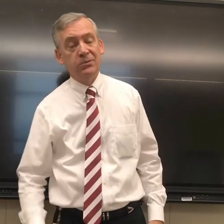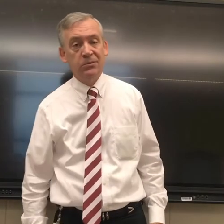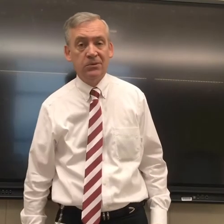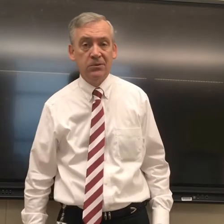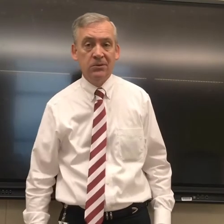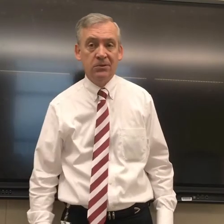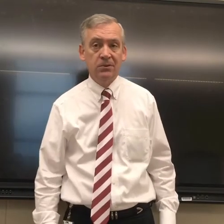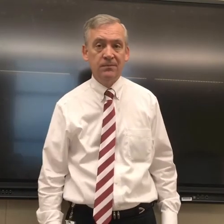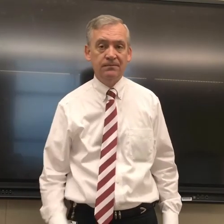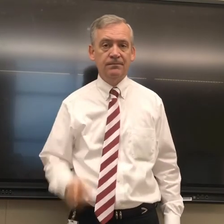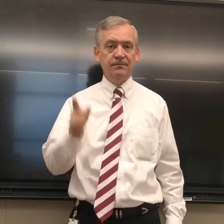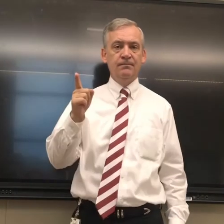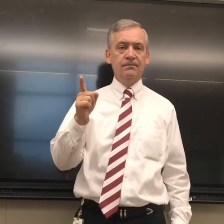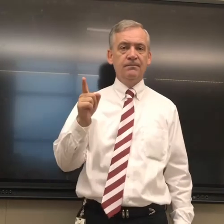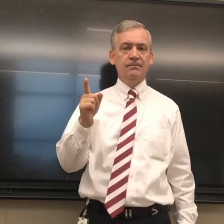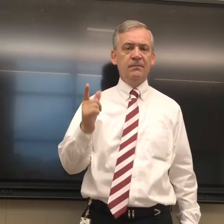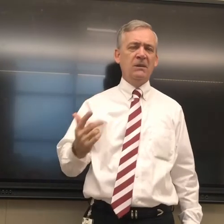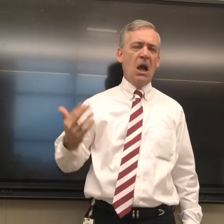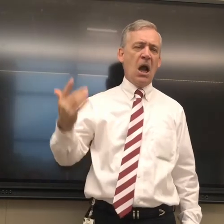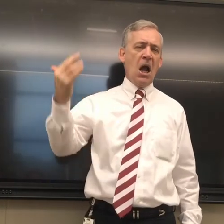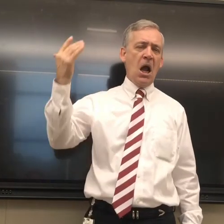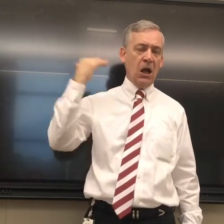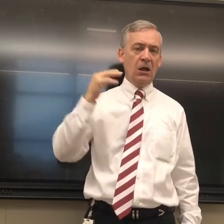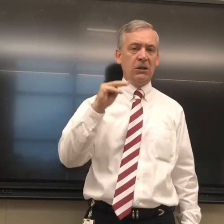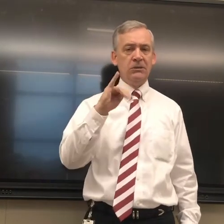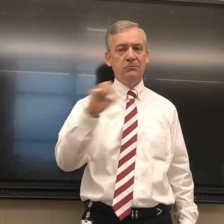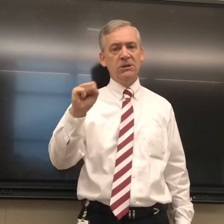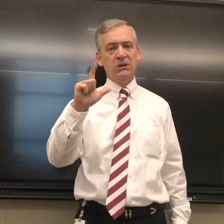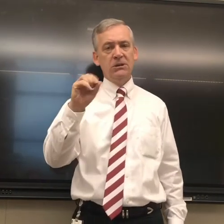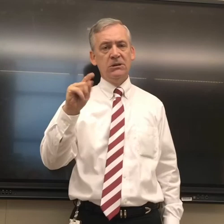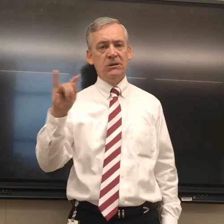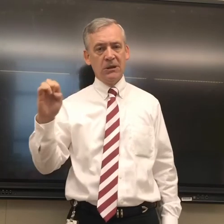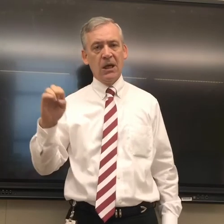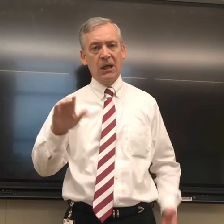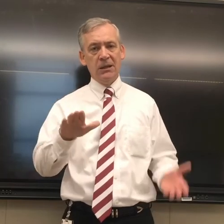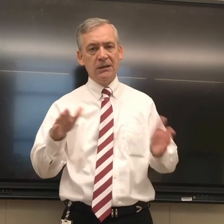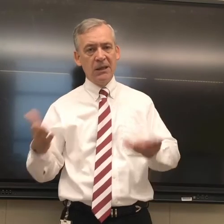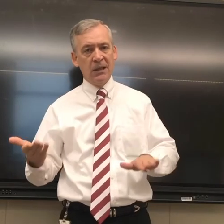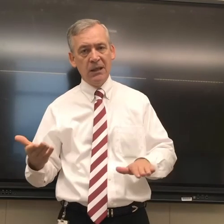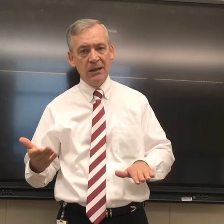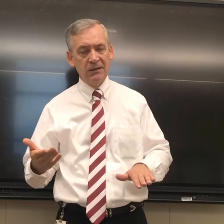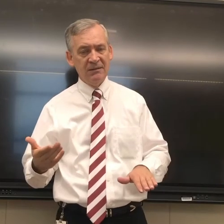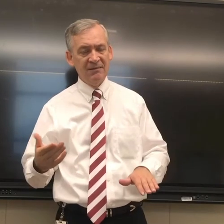Miss Lottie died long ago, and many years have passed since I last saw her hut,